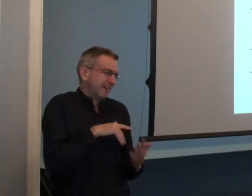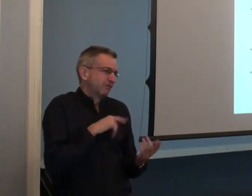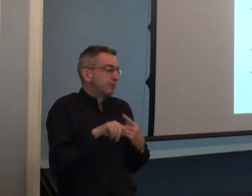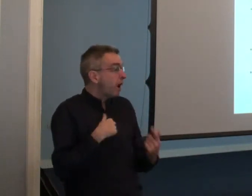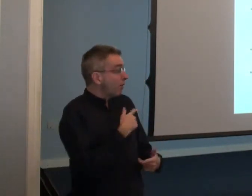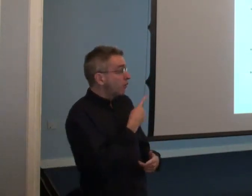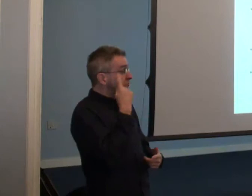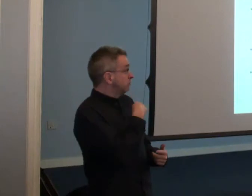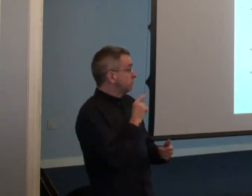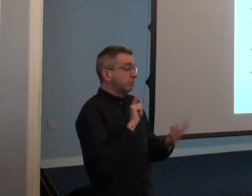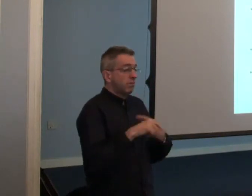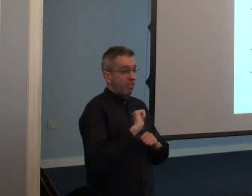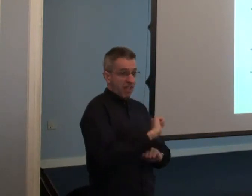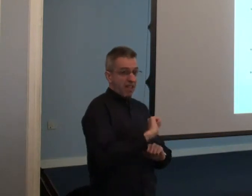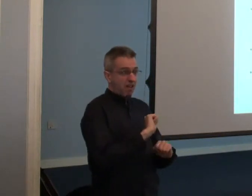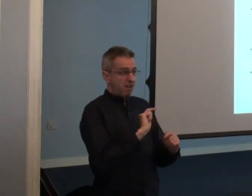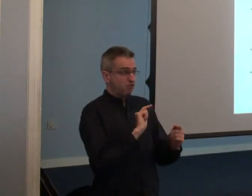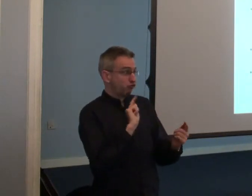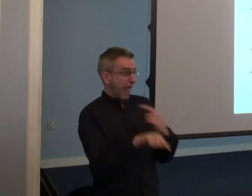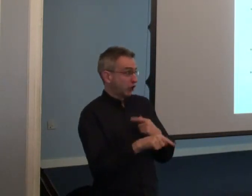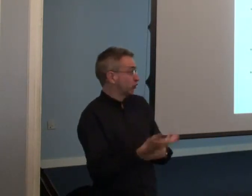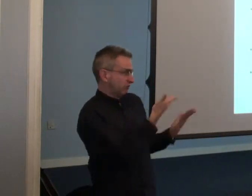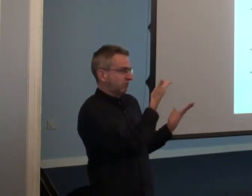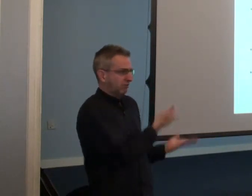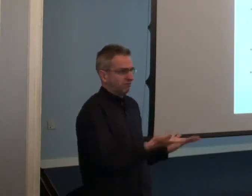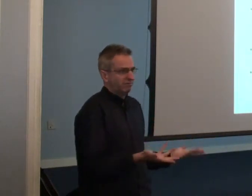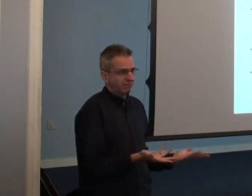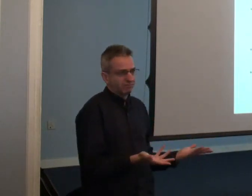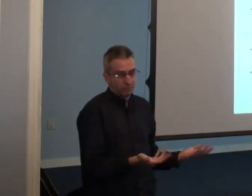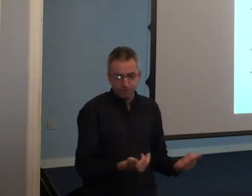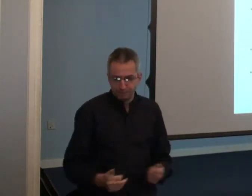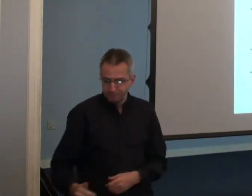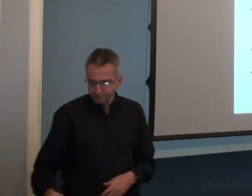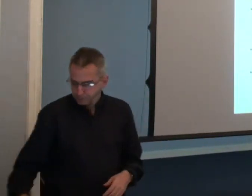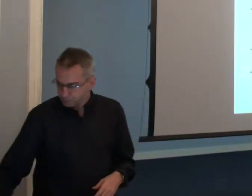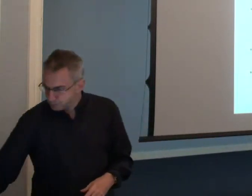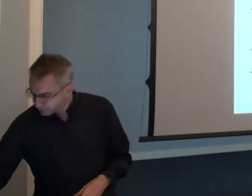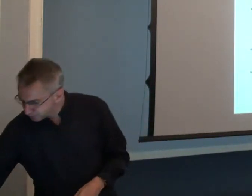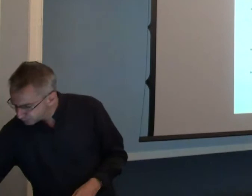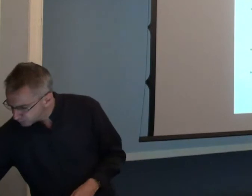society, so that I think that's why we had the responses. But overall, people's reactions were positive.